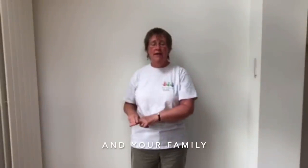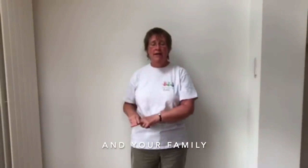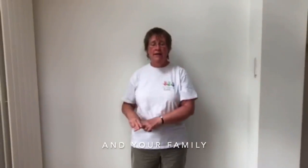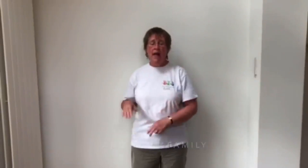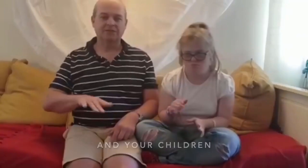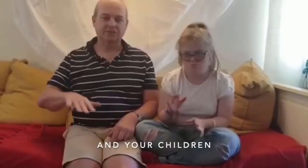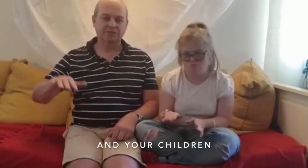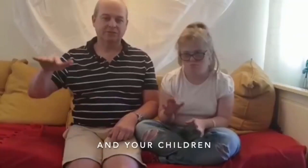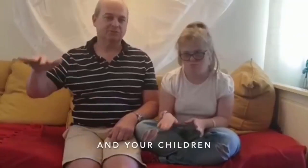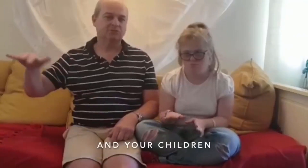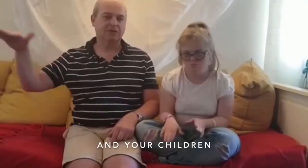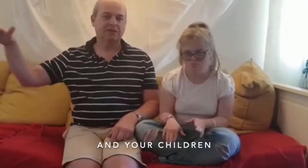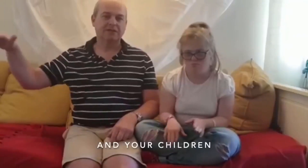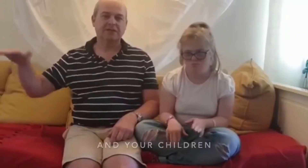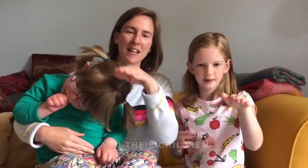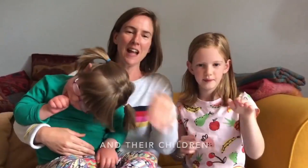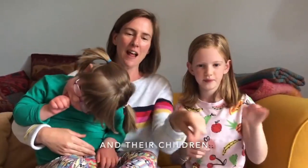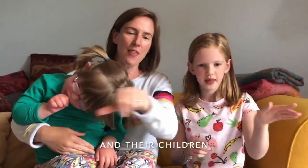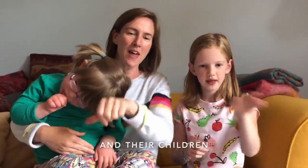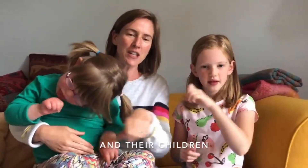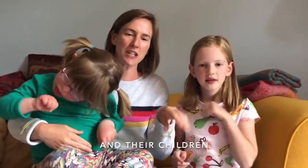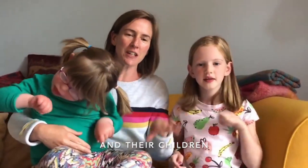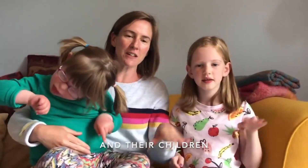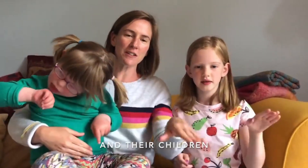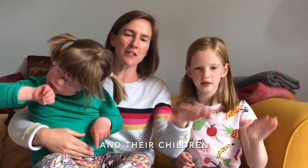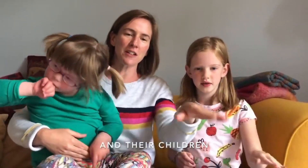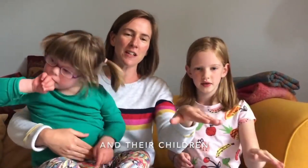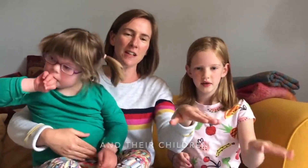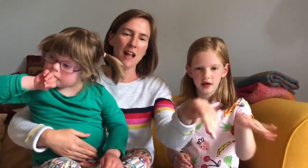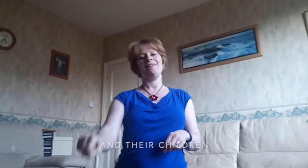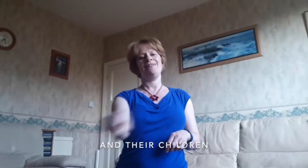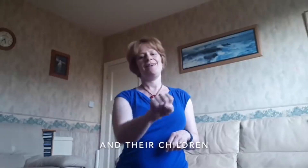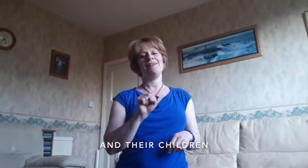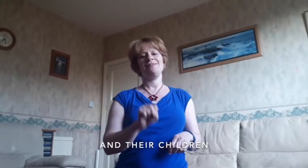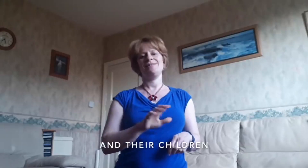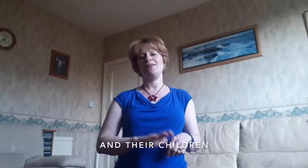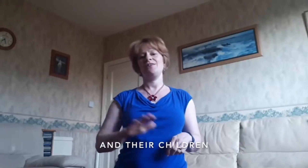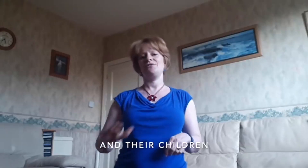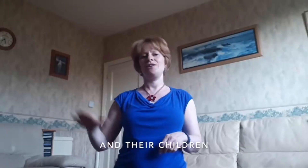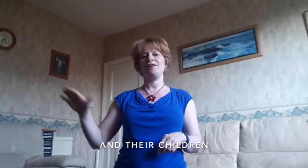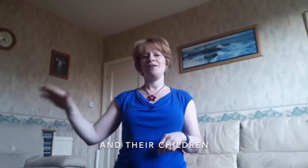Children.